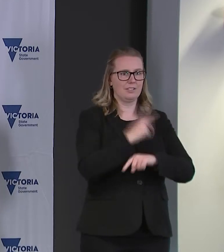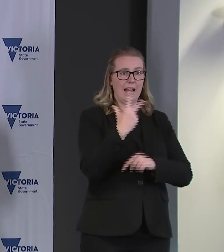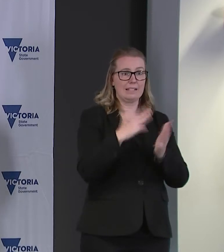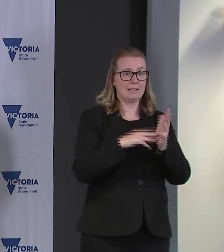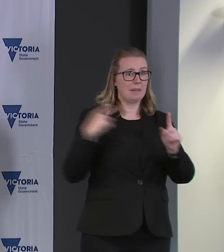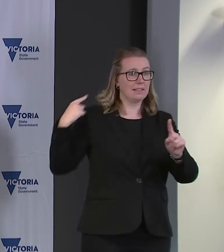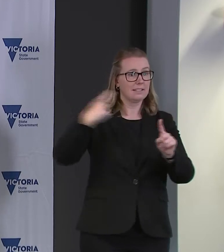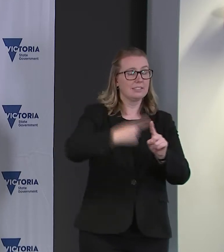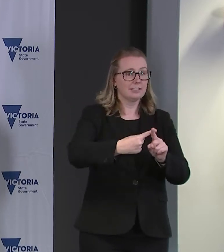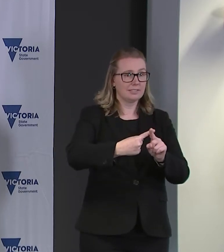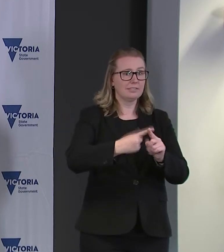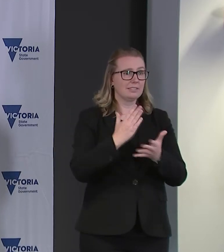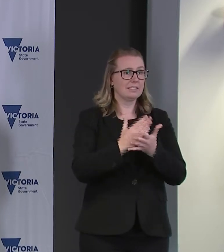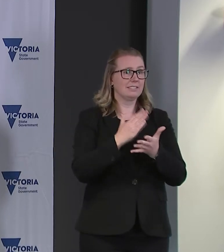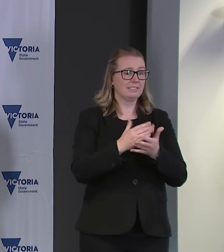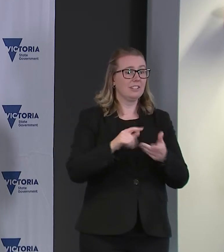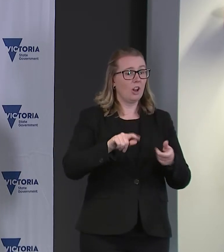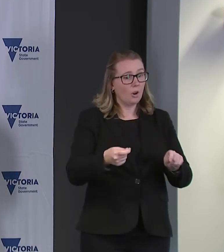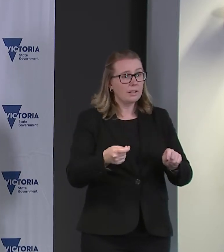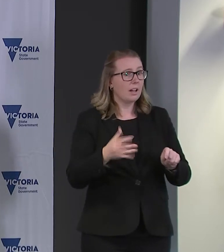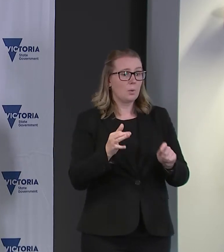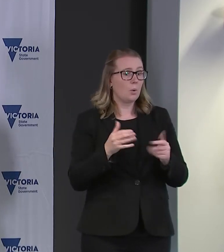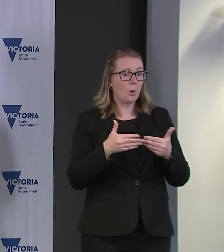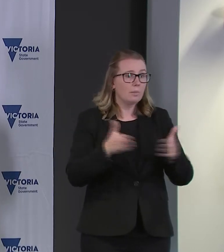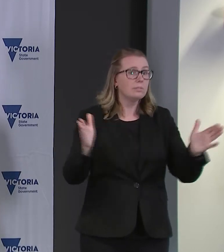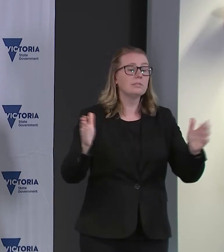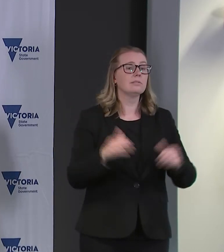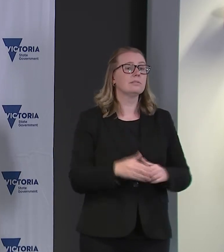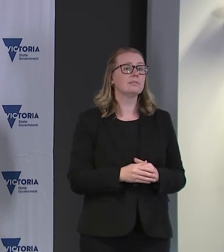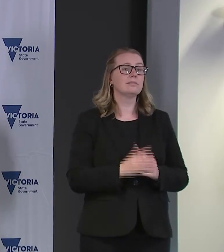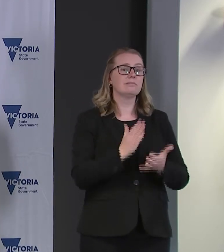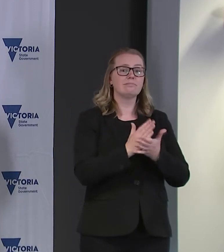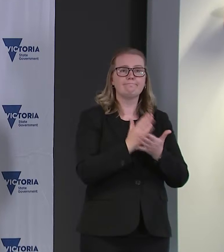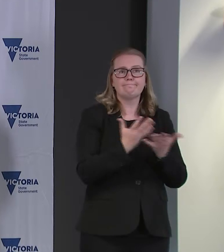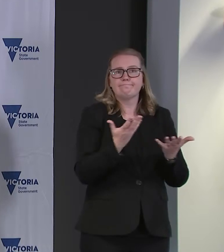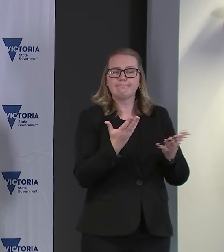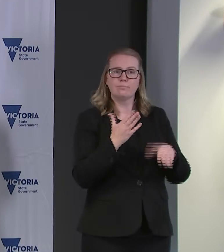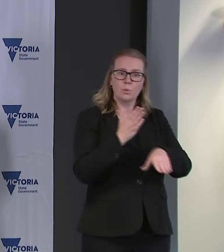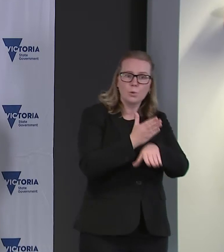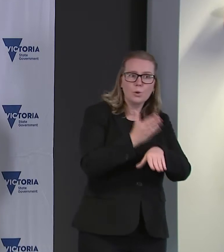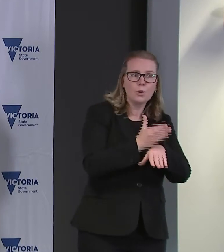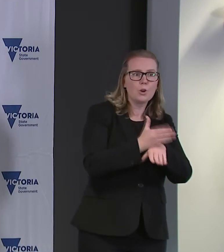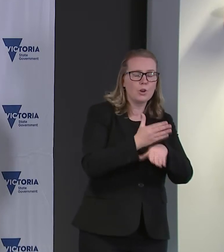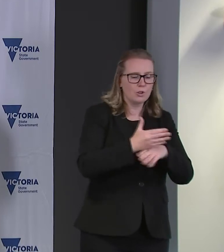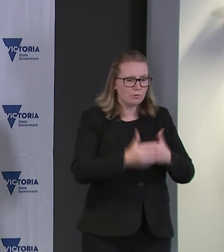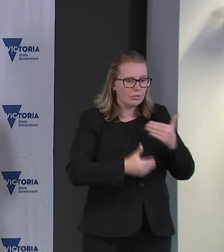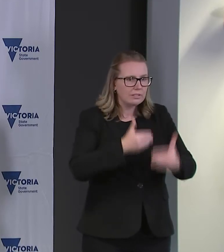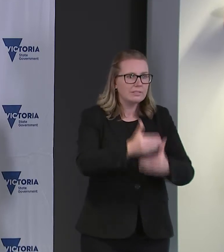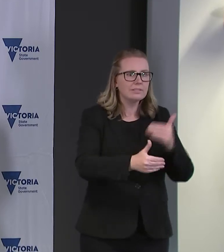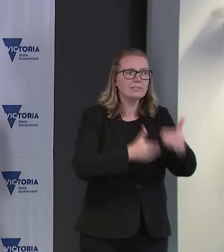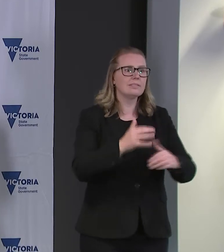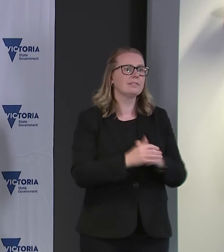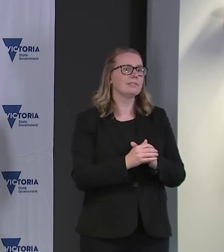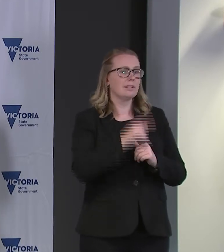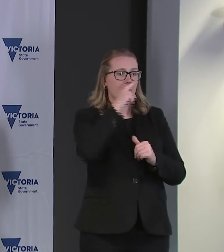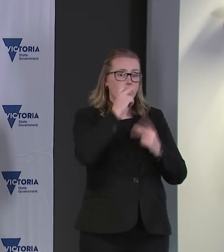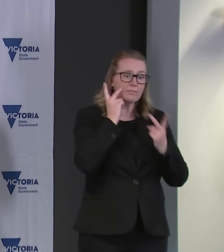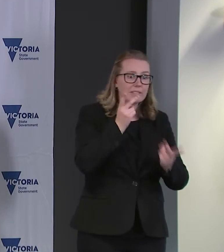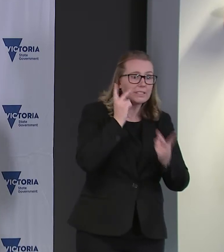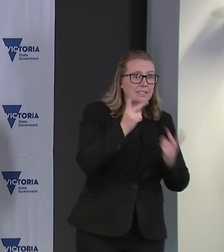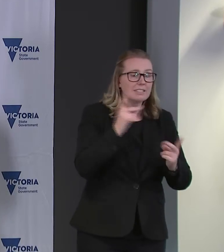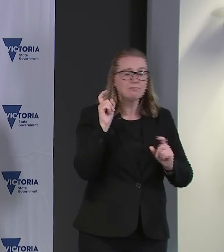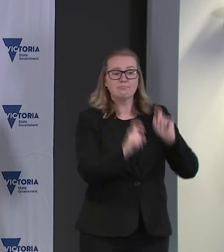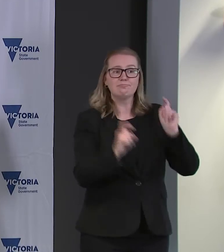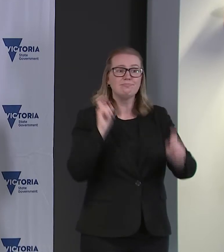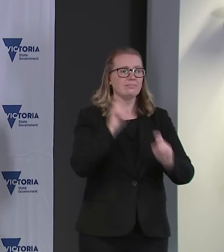months, in lockdown or not in lockdown. Patterns of work, patterns of visitations have really changed.